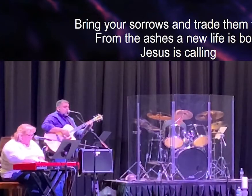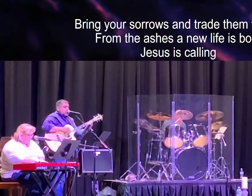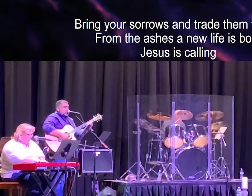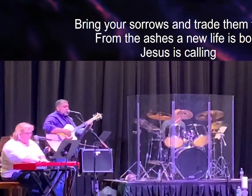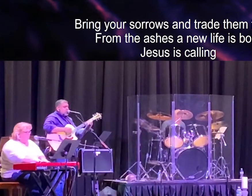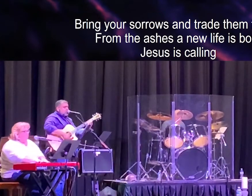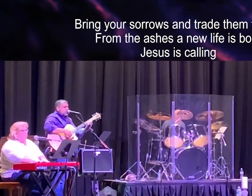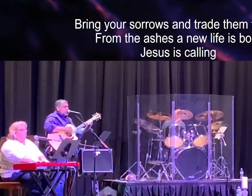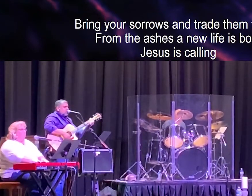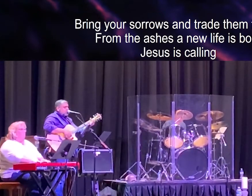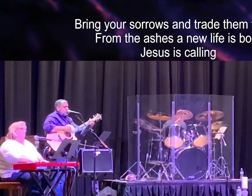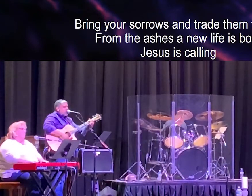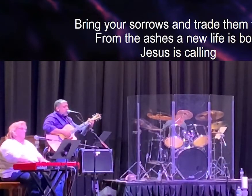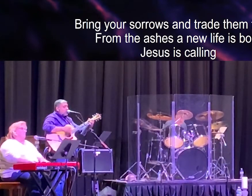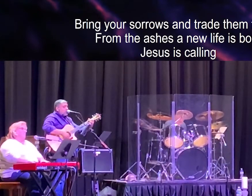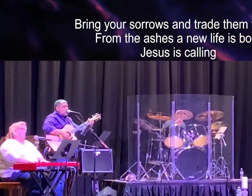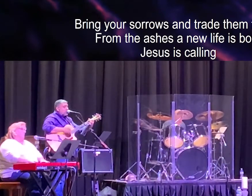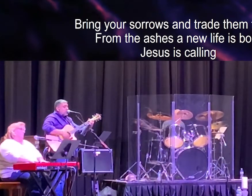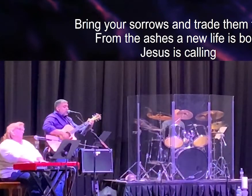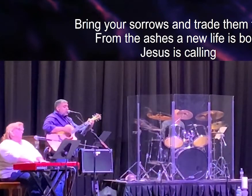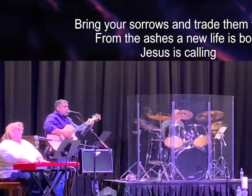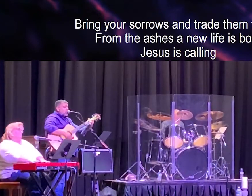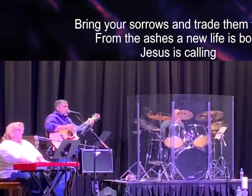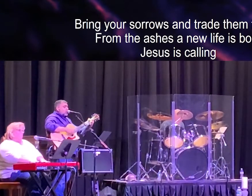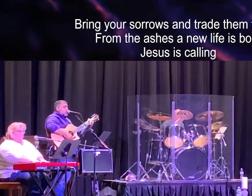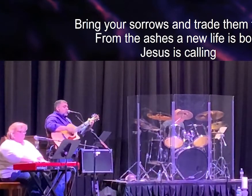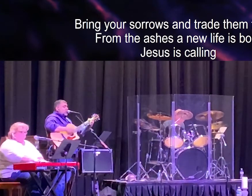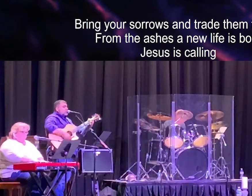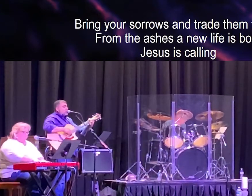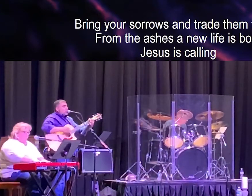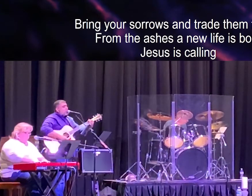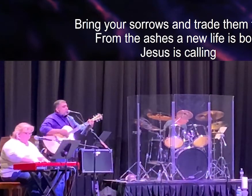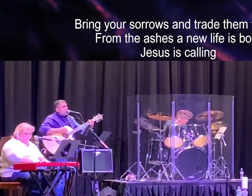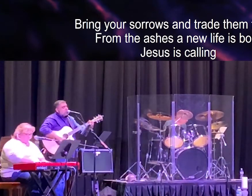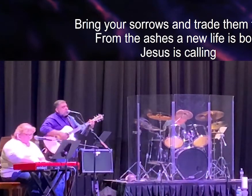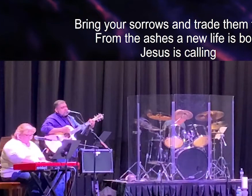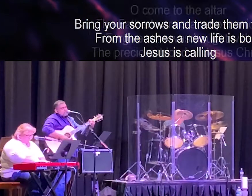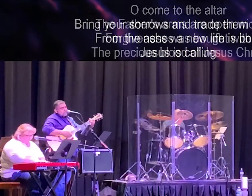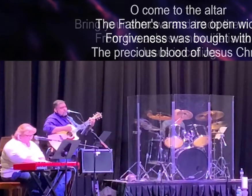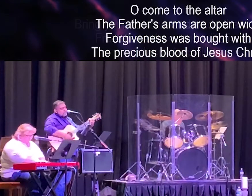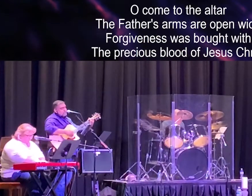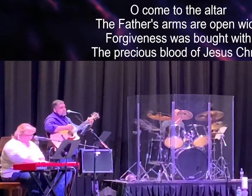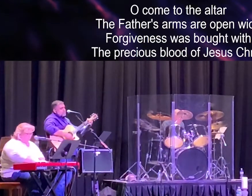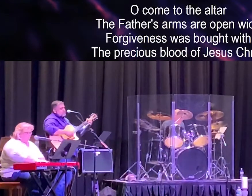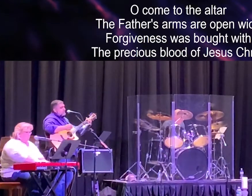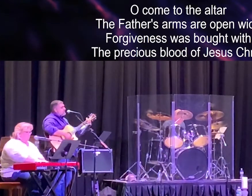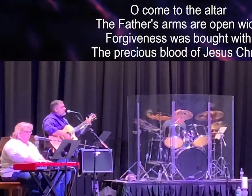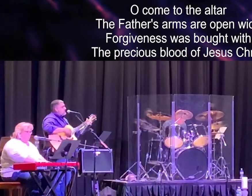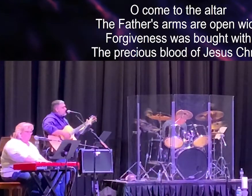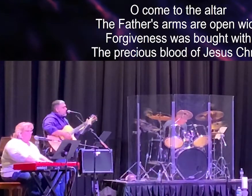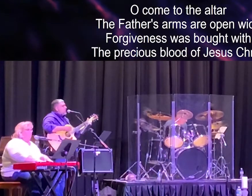born. Jesus is calling. Oh, come to the altar.